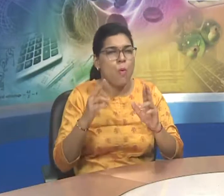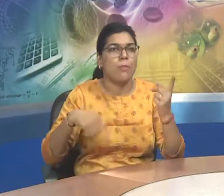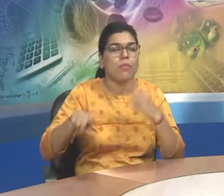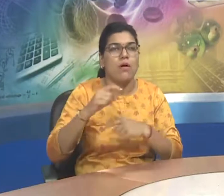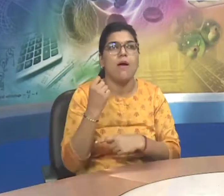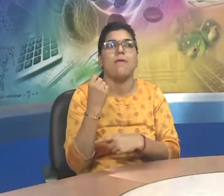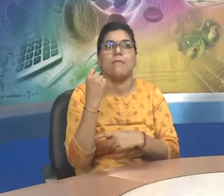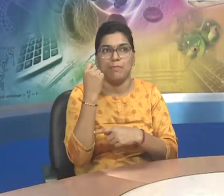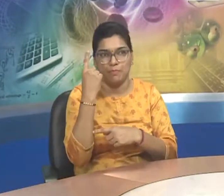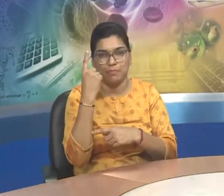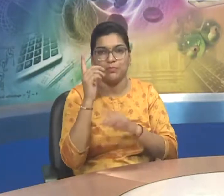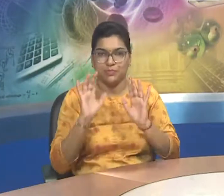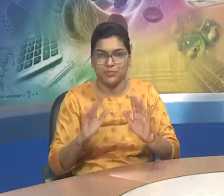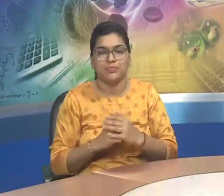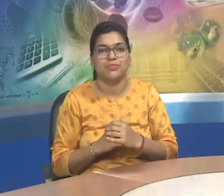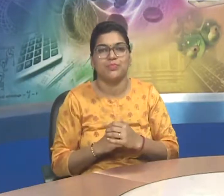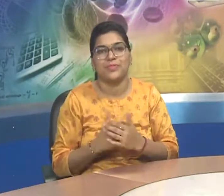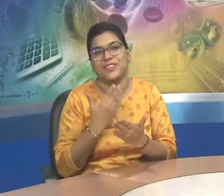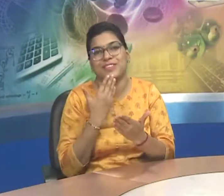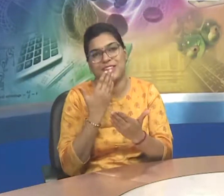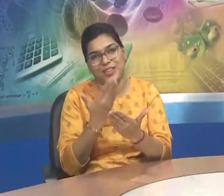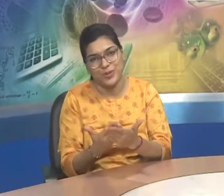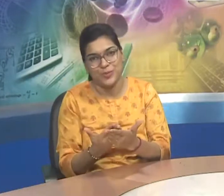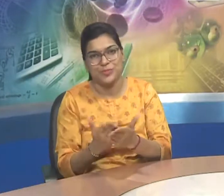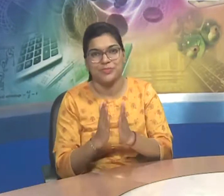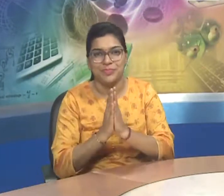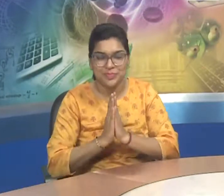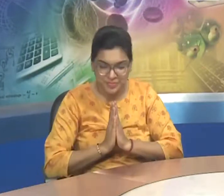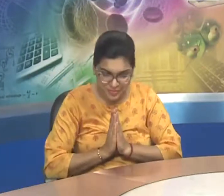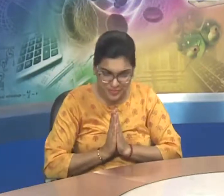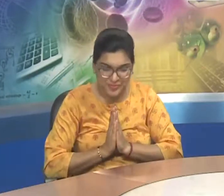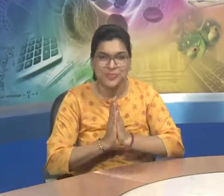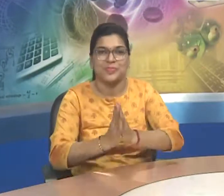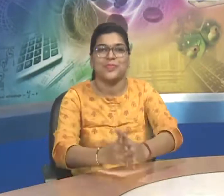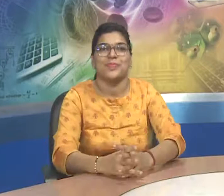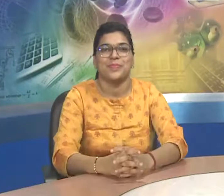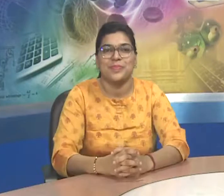explanation and exercises. Thank you. Namaste.